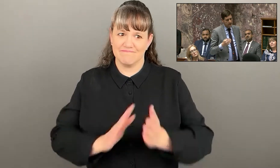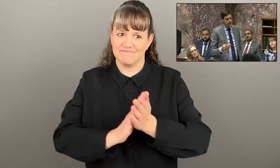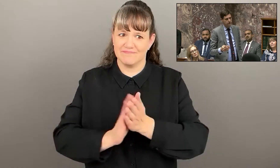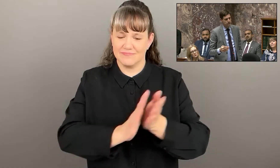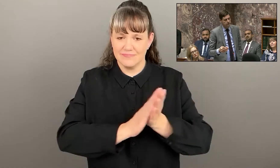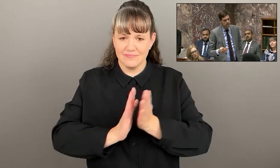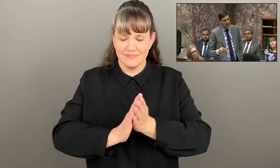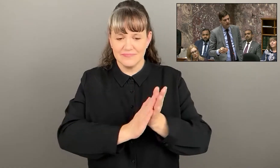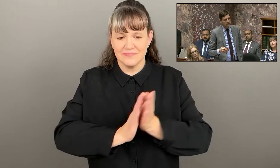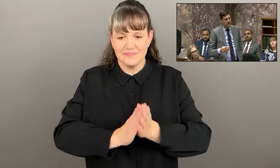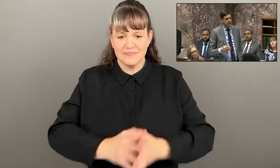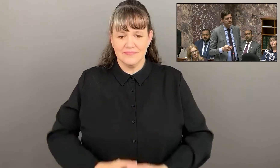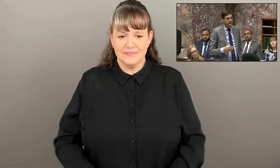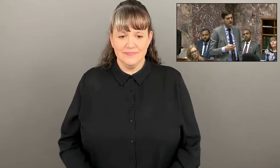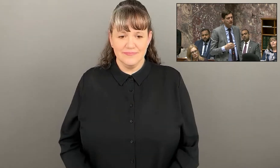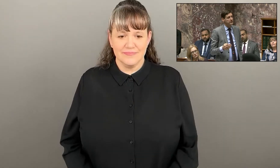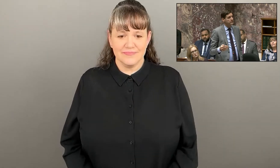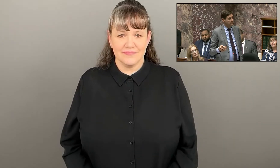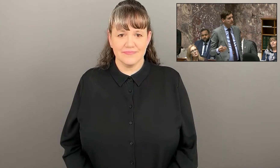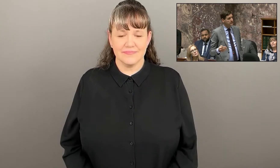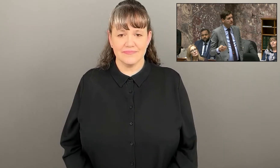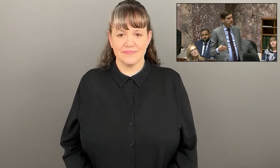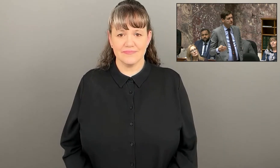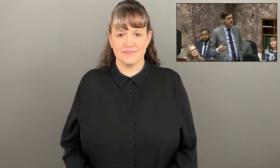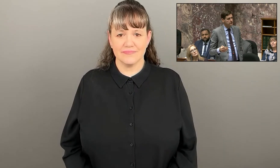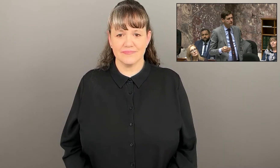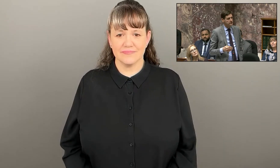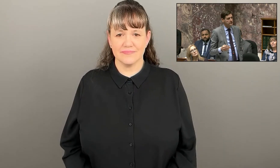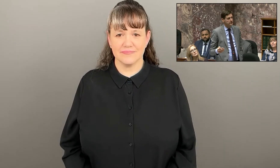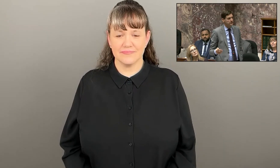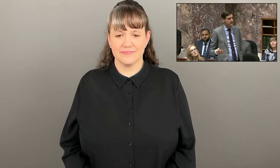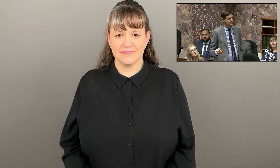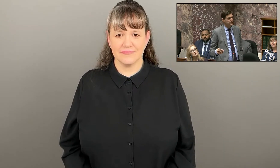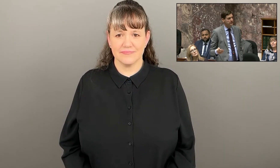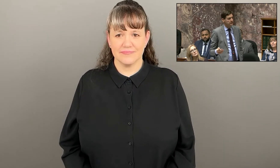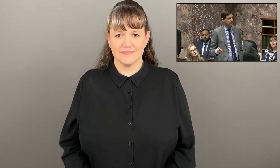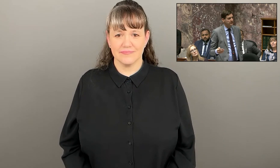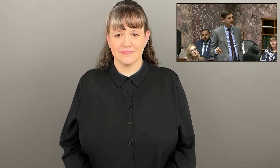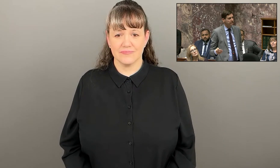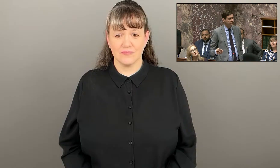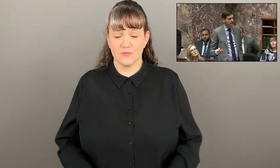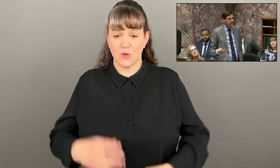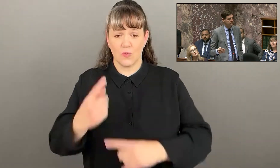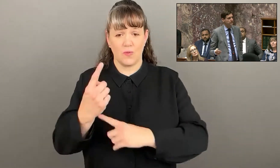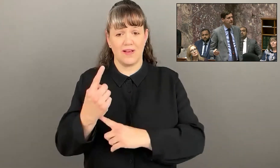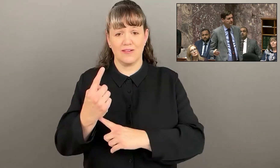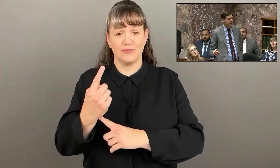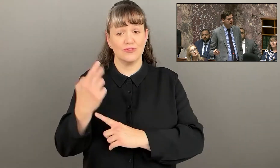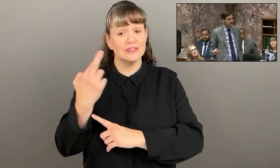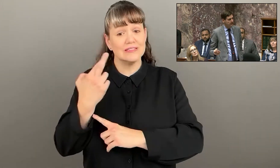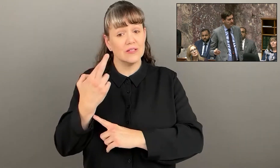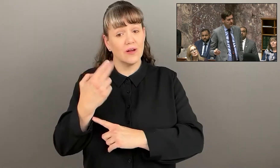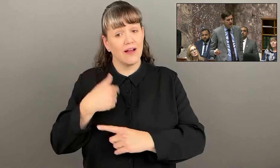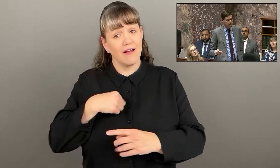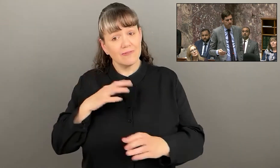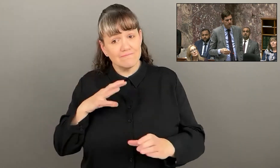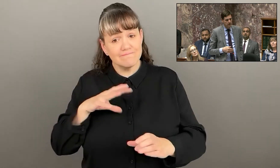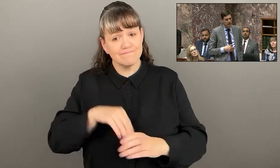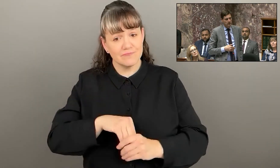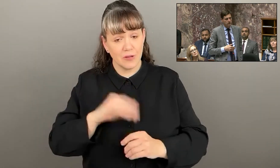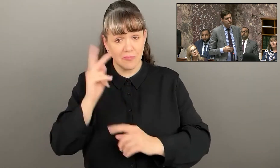There's an issue that got me into politics, which was the state of life of people living in the downtown east